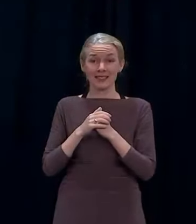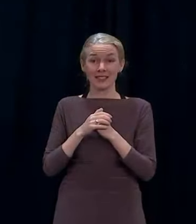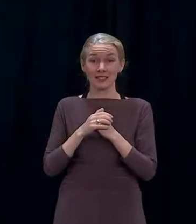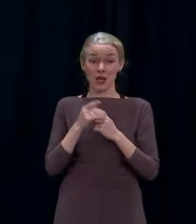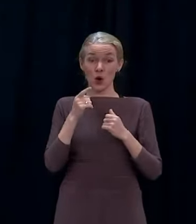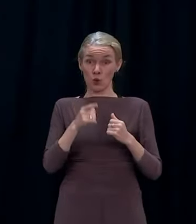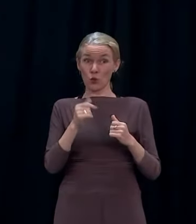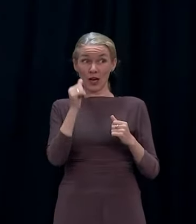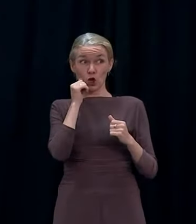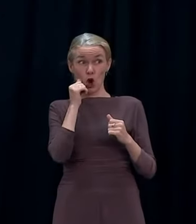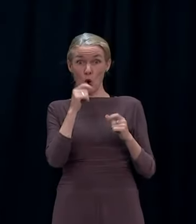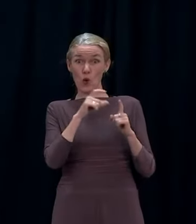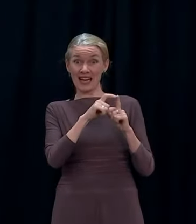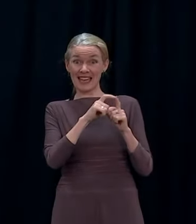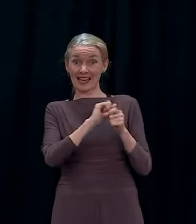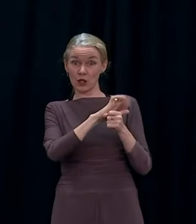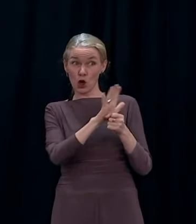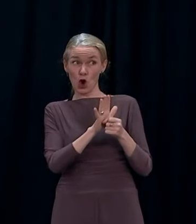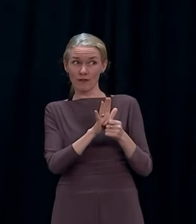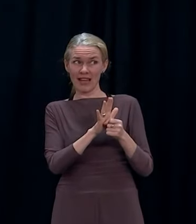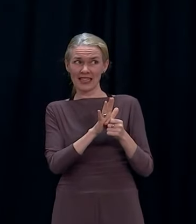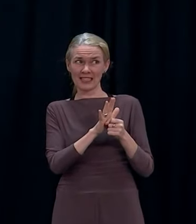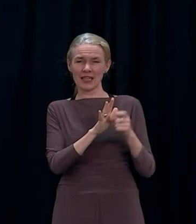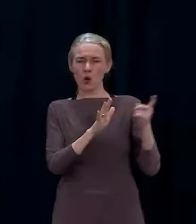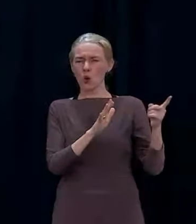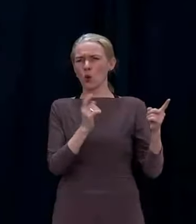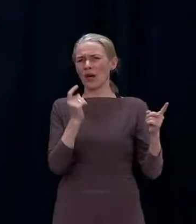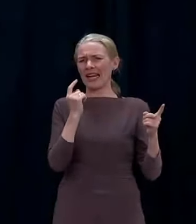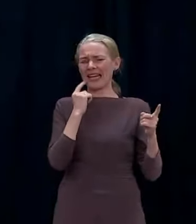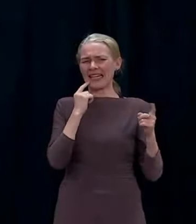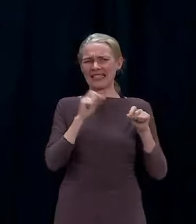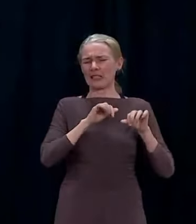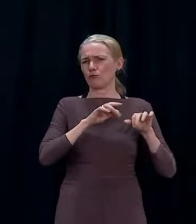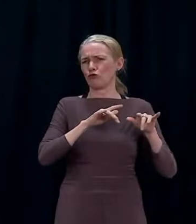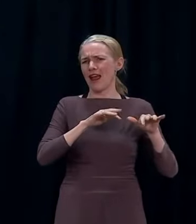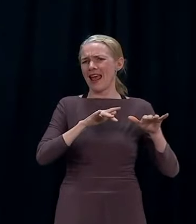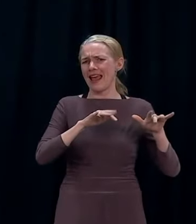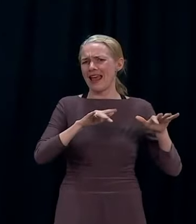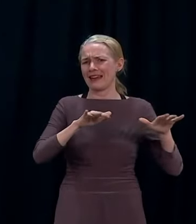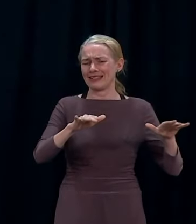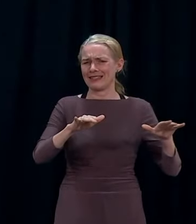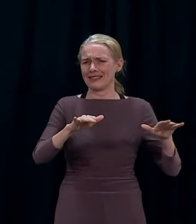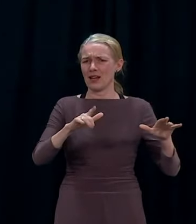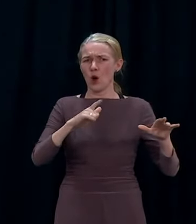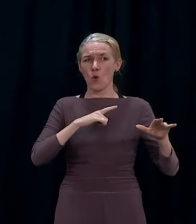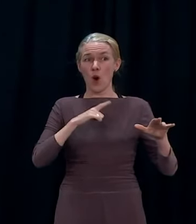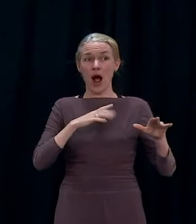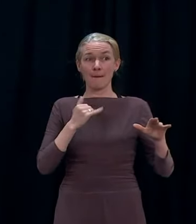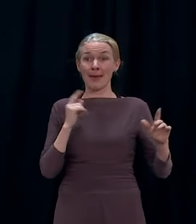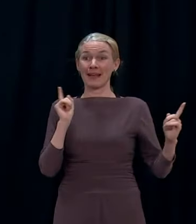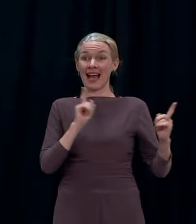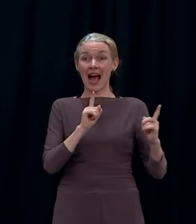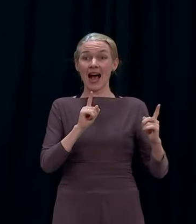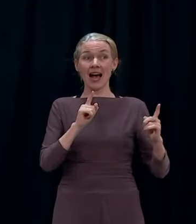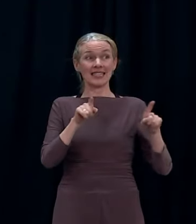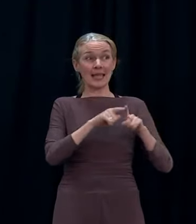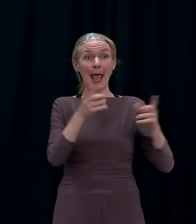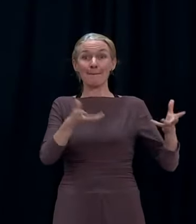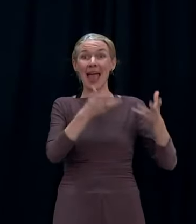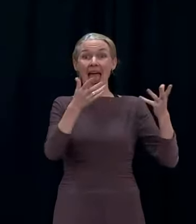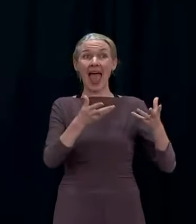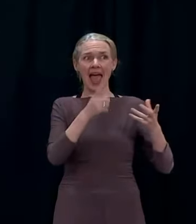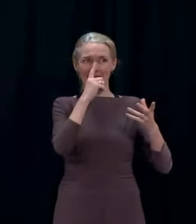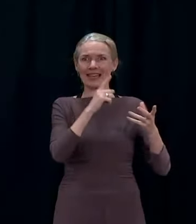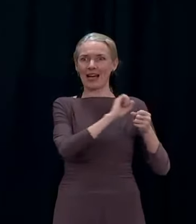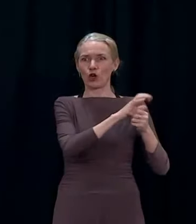is a tool that really does make a difference. So here are the golden rules for everyone south of Auckland for the